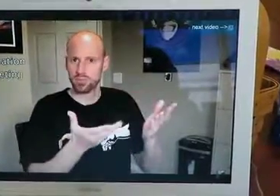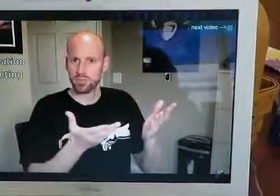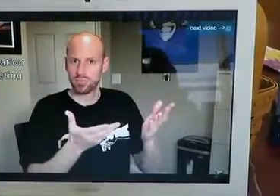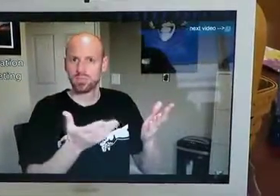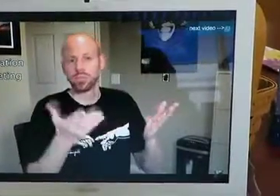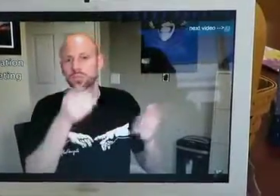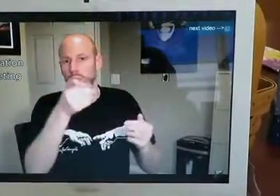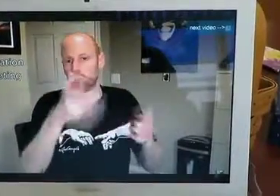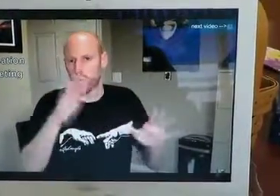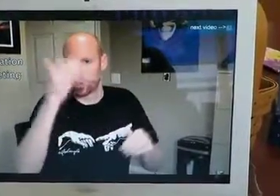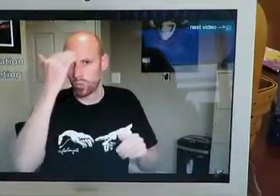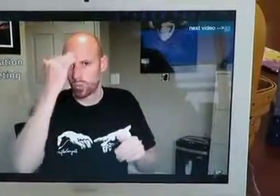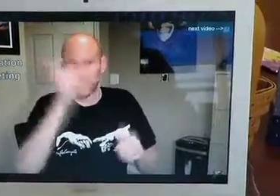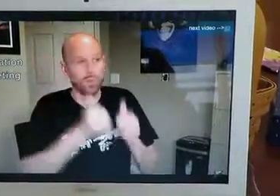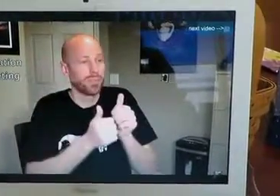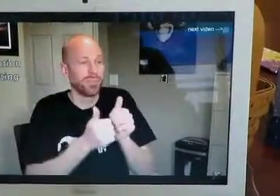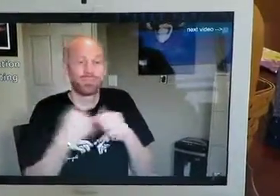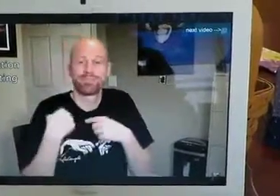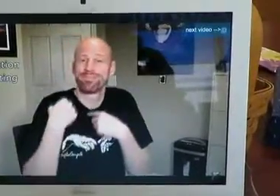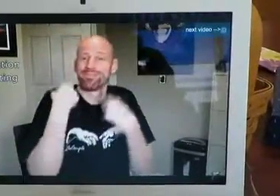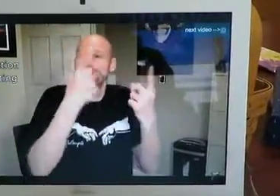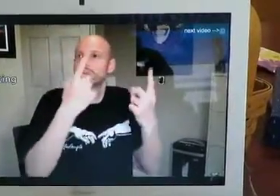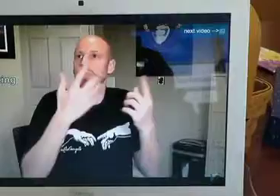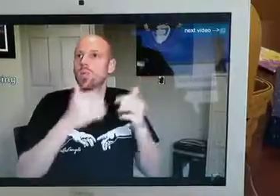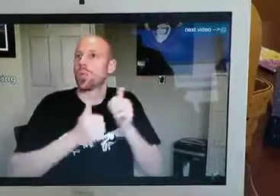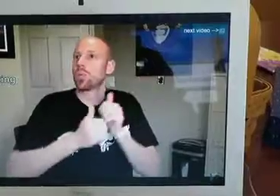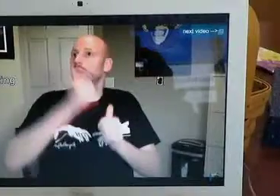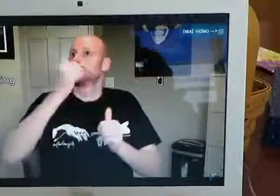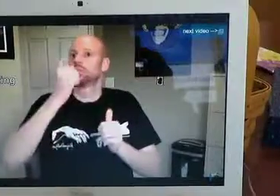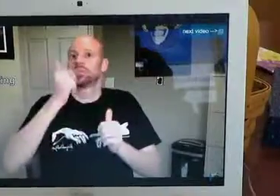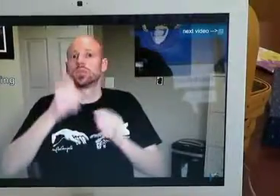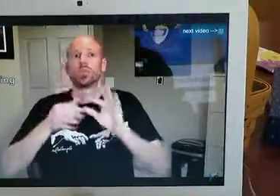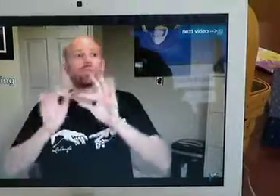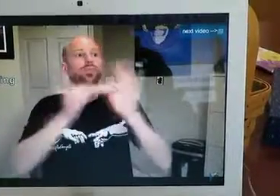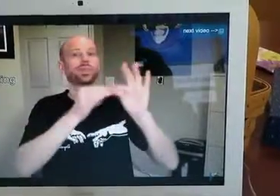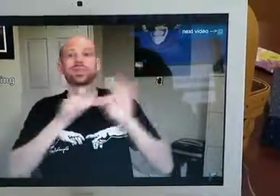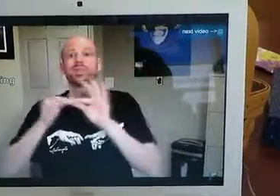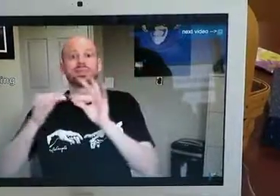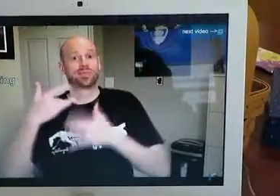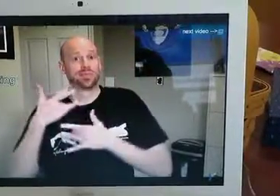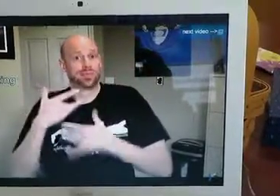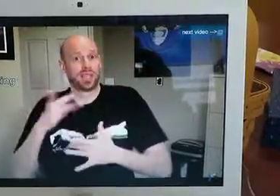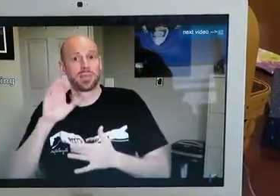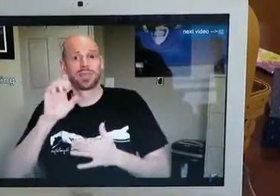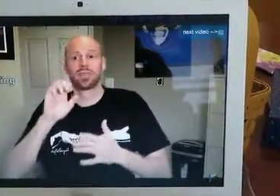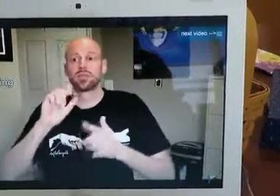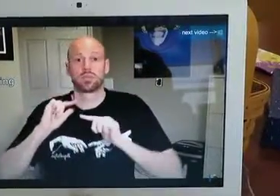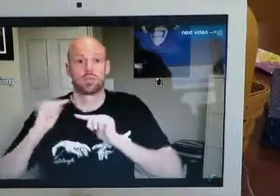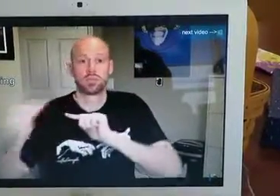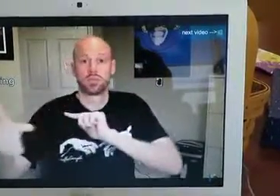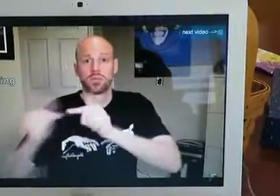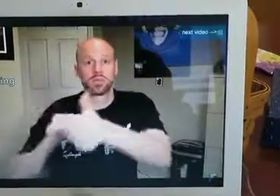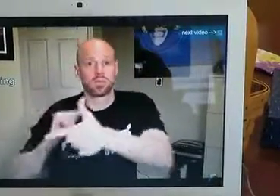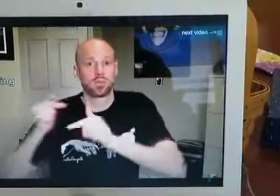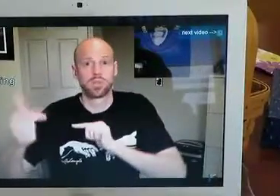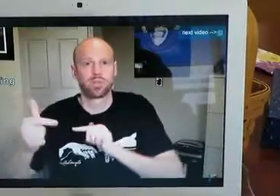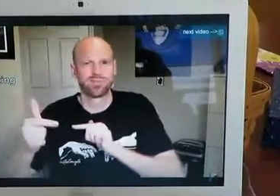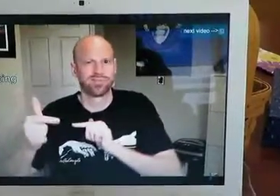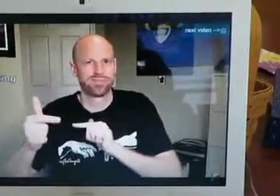apply that into interpreting? Well, you'll know. Since most interpreters have a tendency of knowing